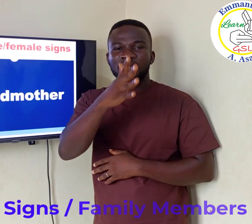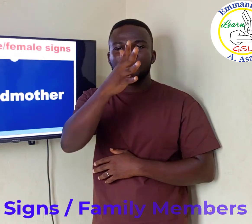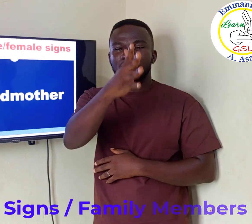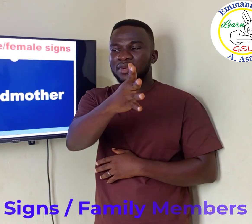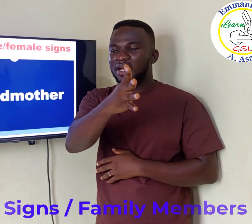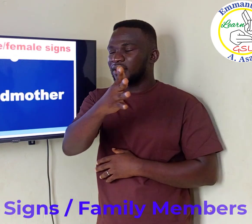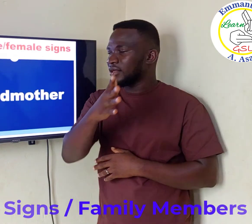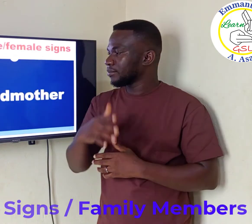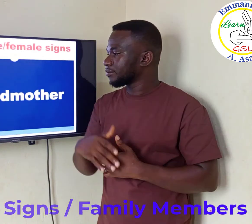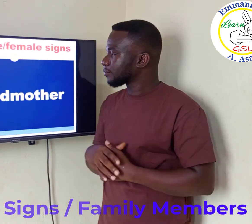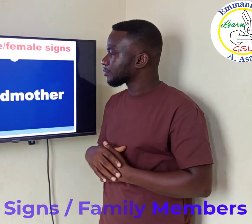grandmother.